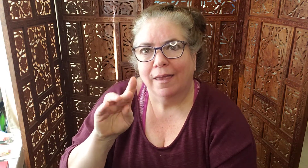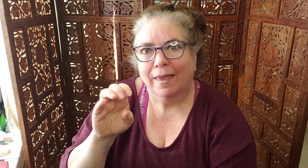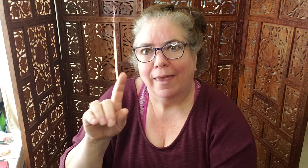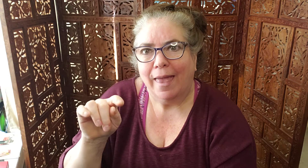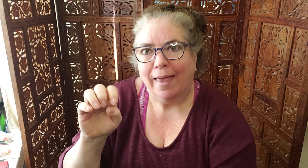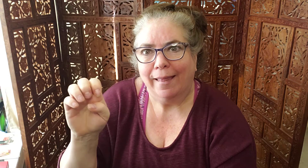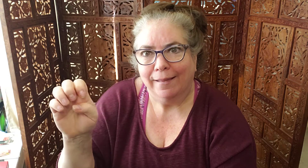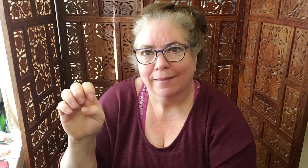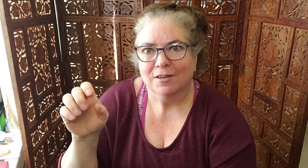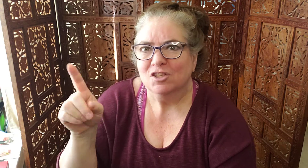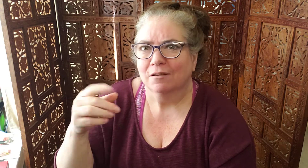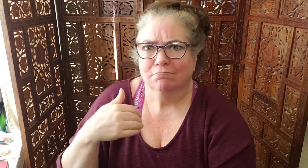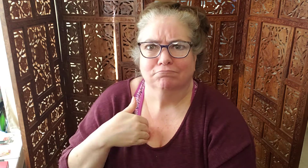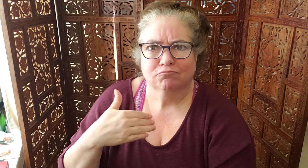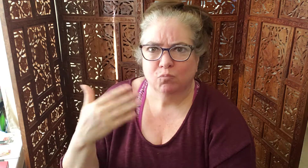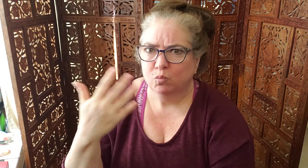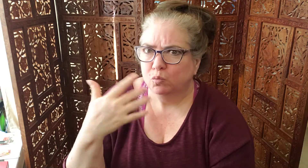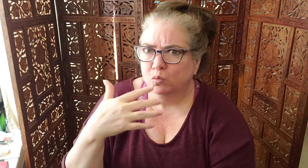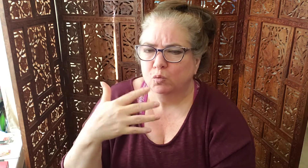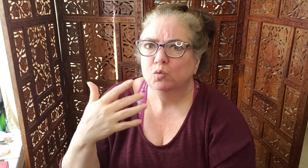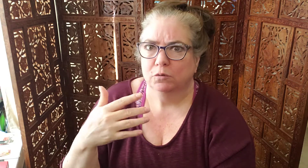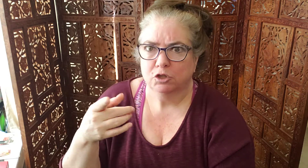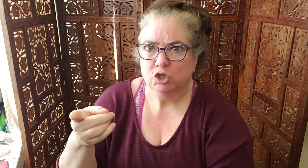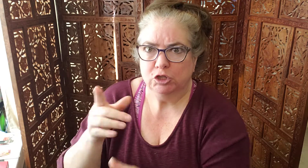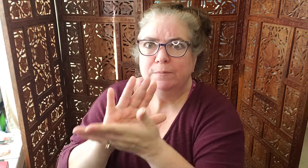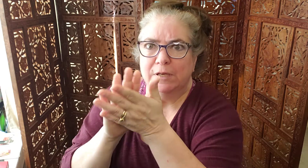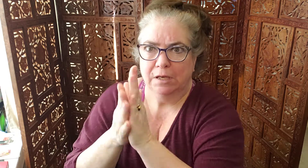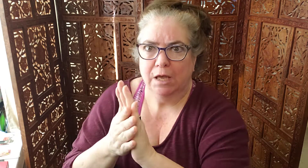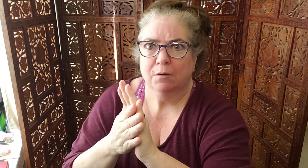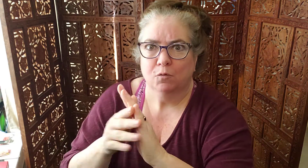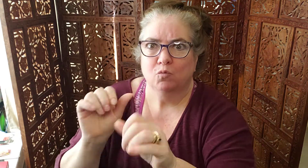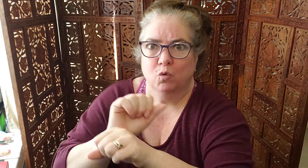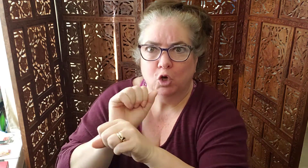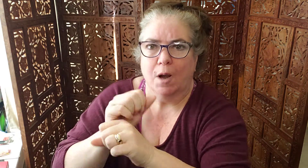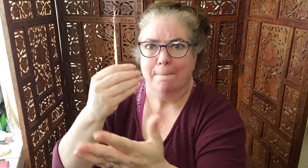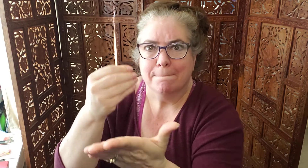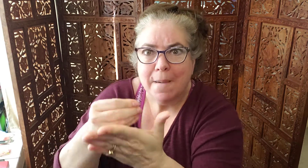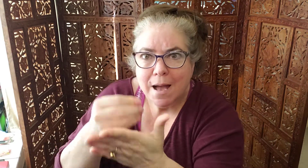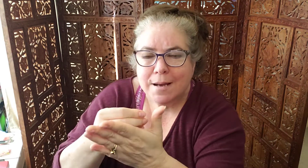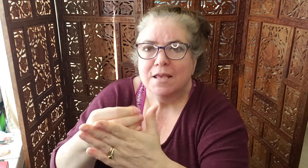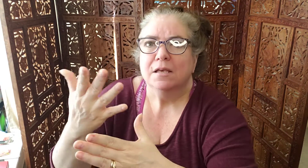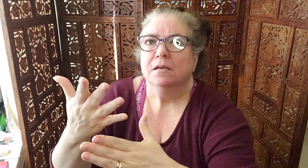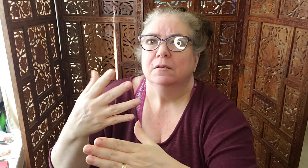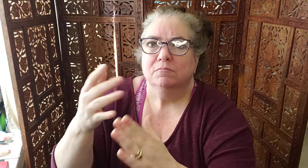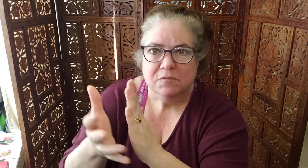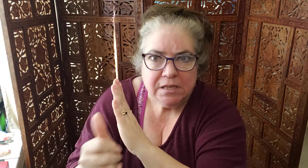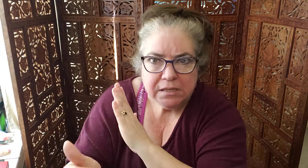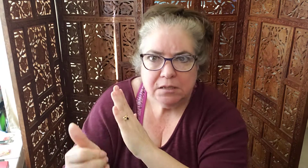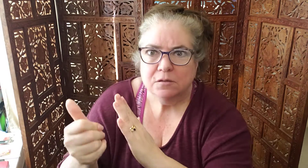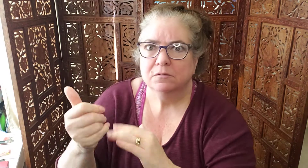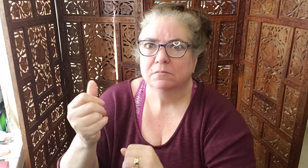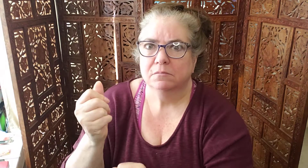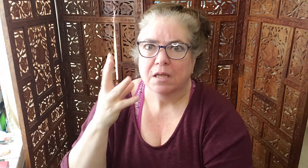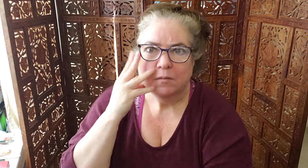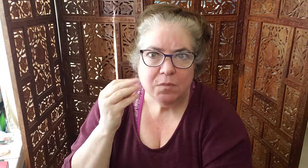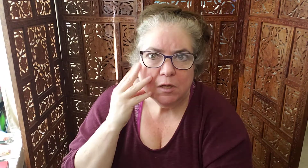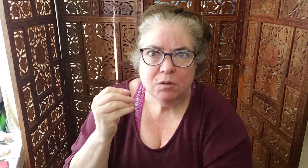precision needed, and the money, that was all very life-changing for them.